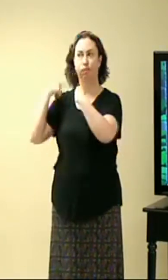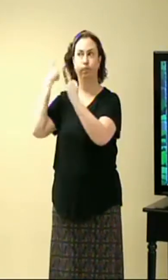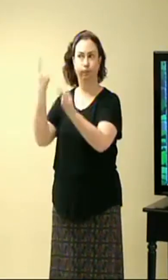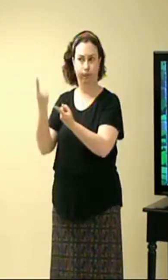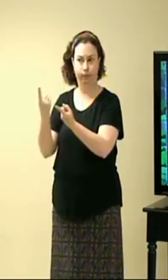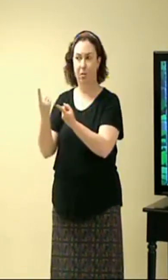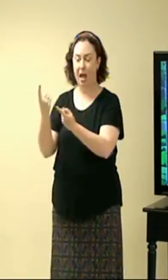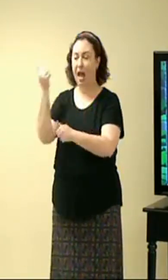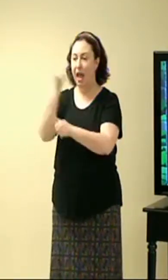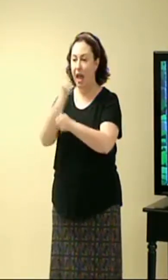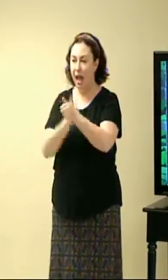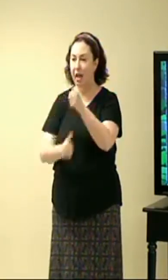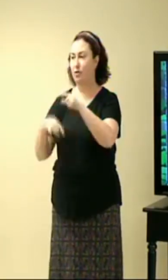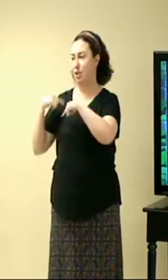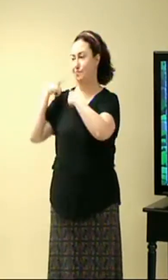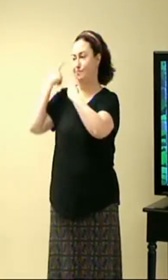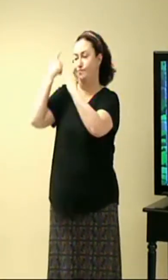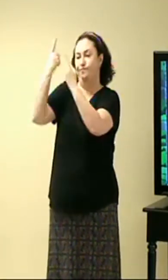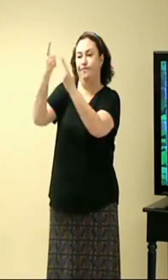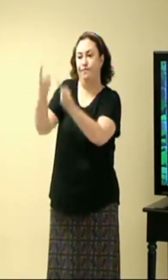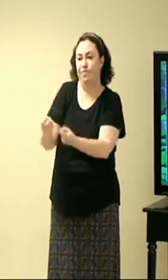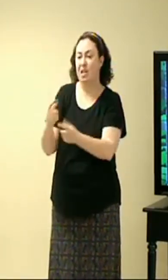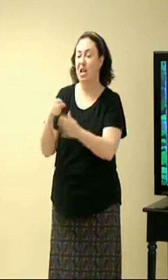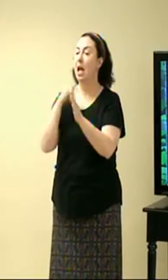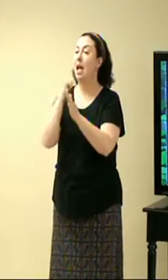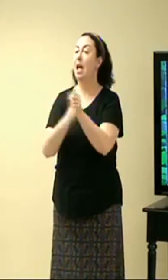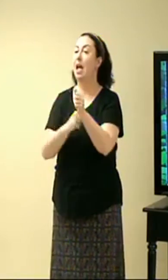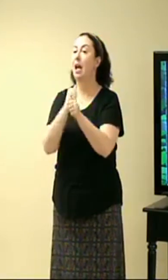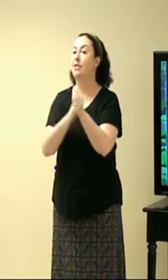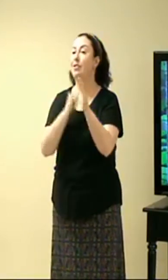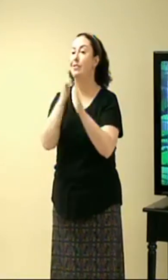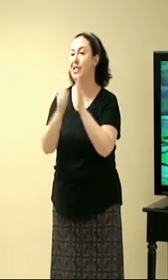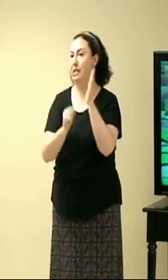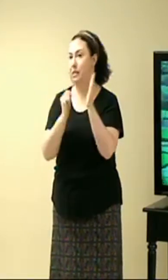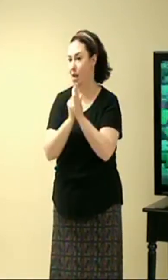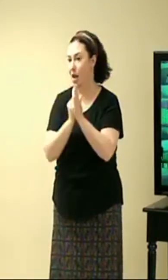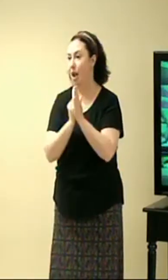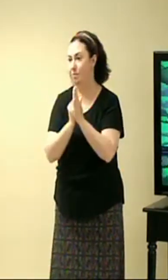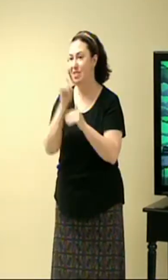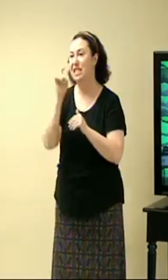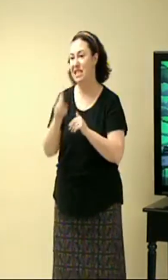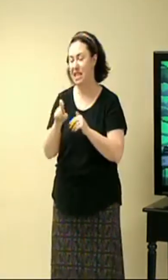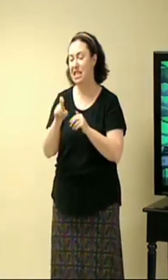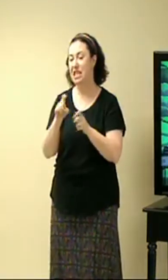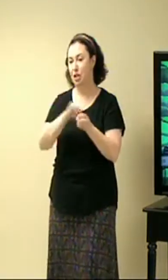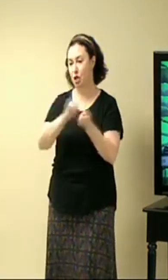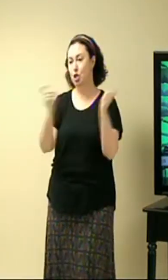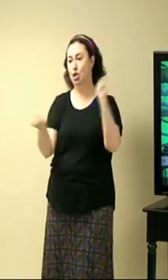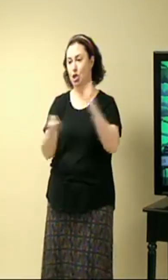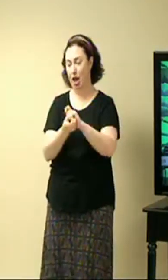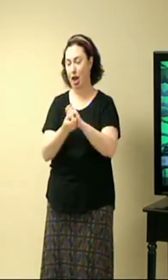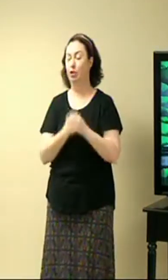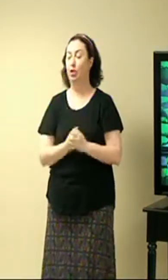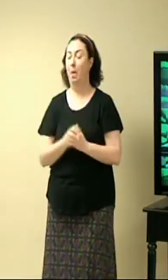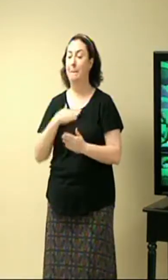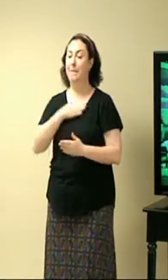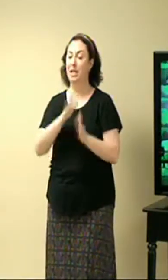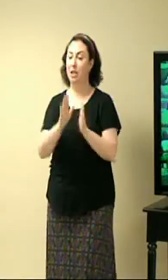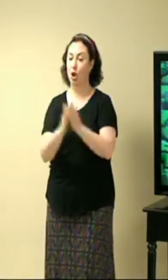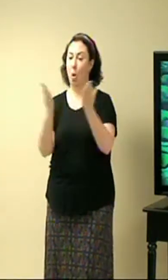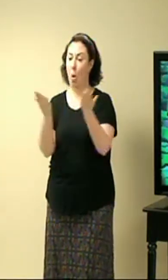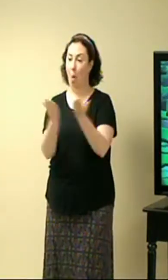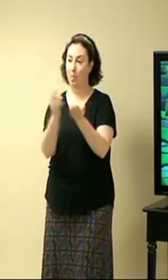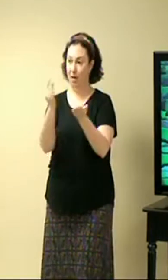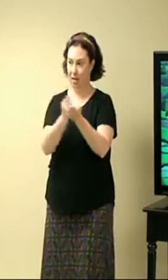of reformation or change. So if you have a Bible, I want you to join me in the Gospel of John. We're in a series right now.